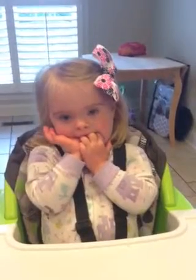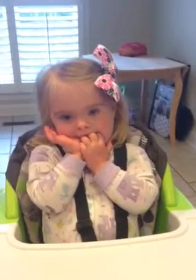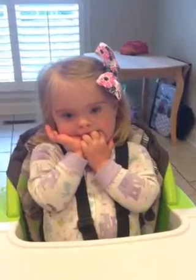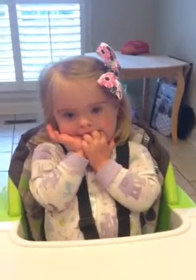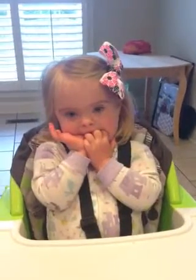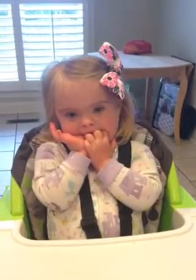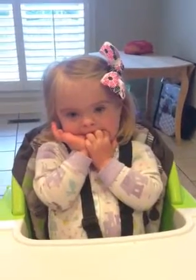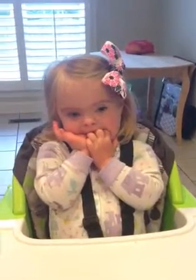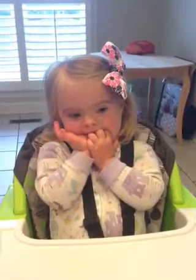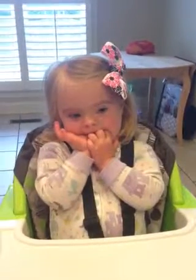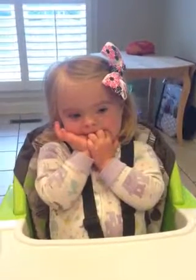Sign dog.